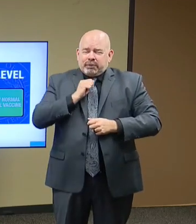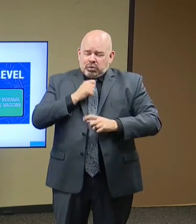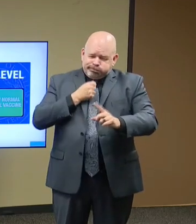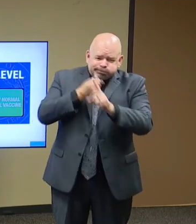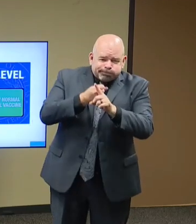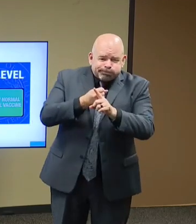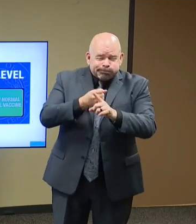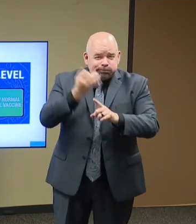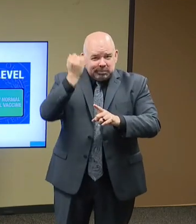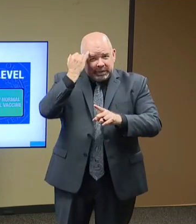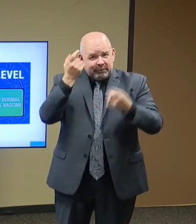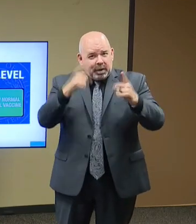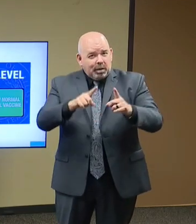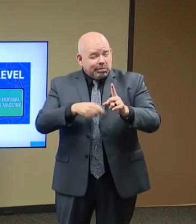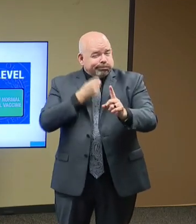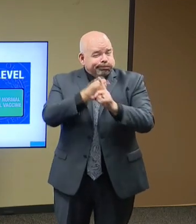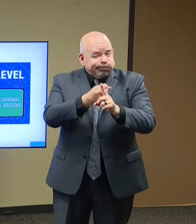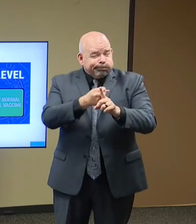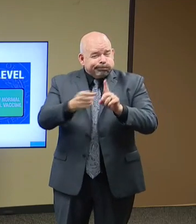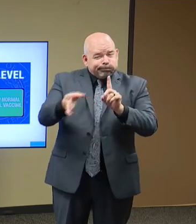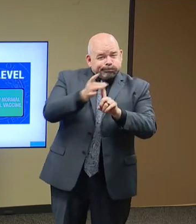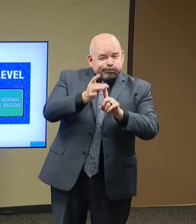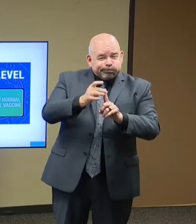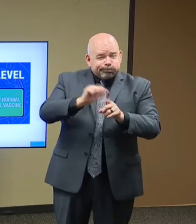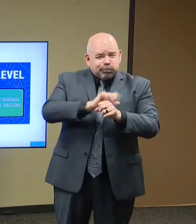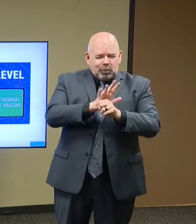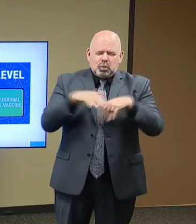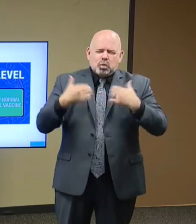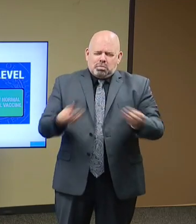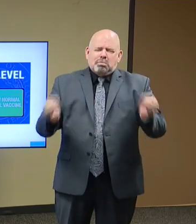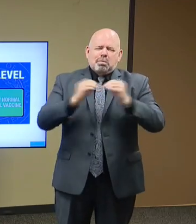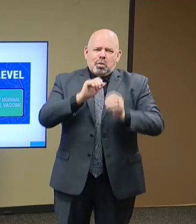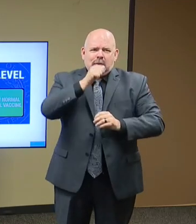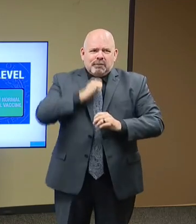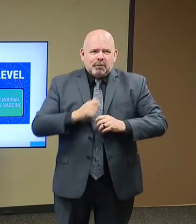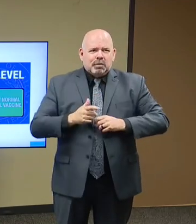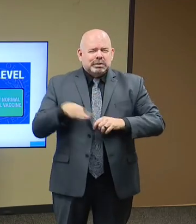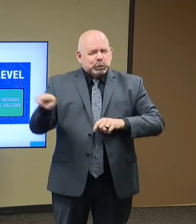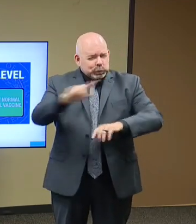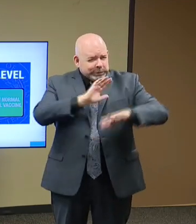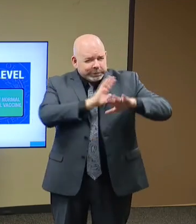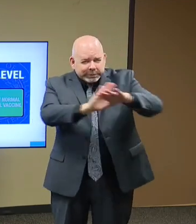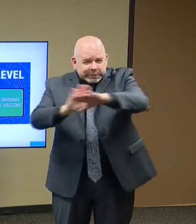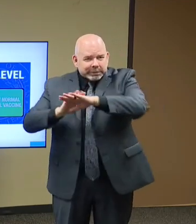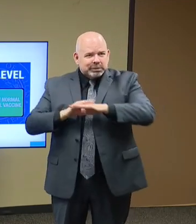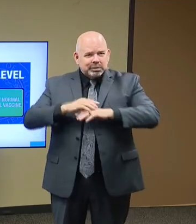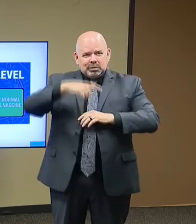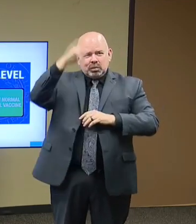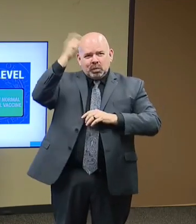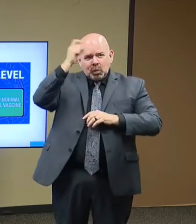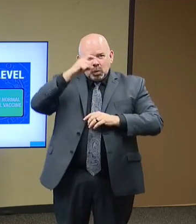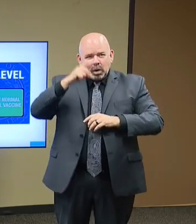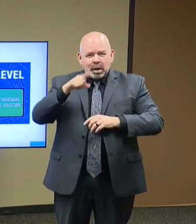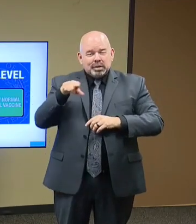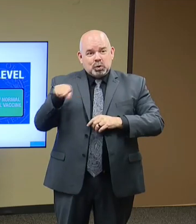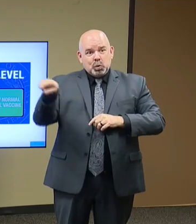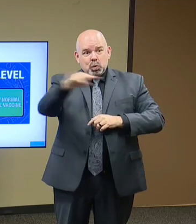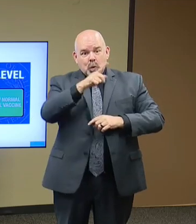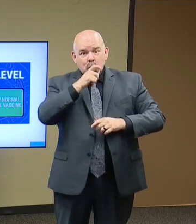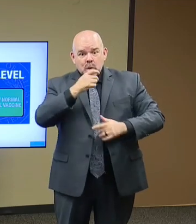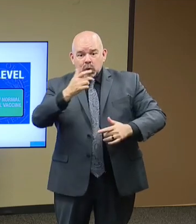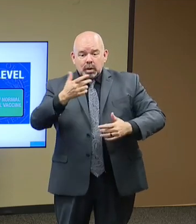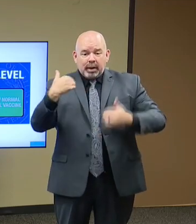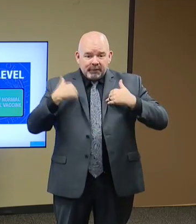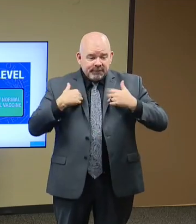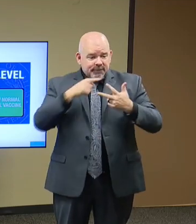continue exercising extreme caution. You're basically still in the red as we try to move down from orange into